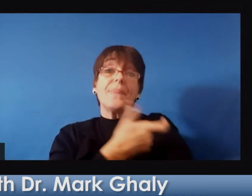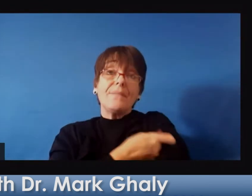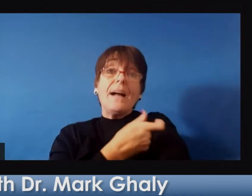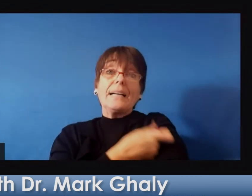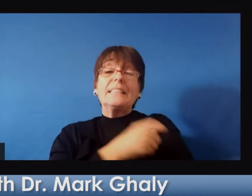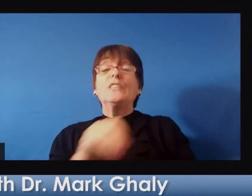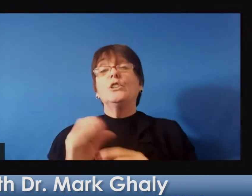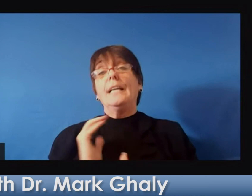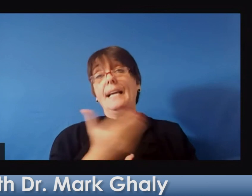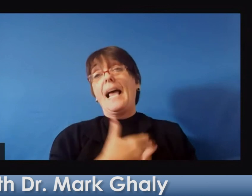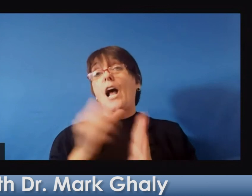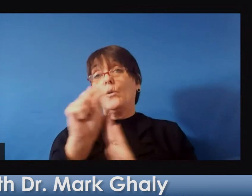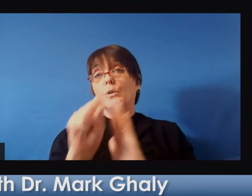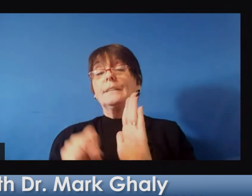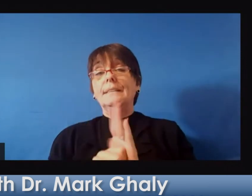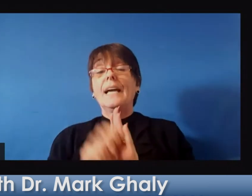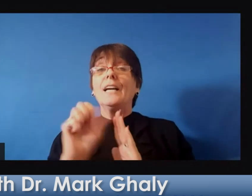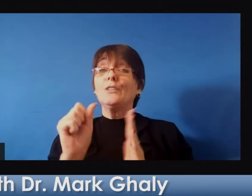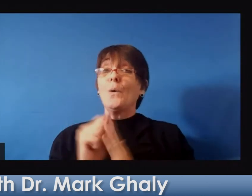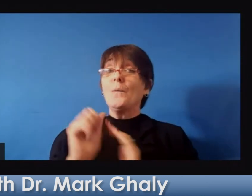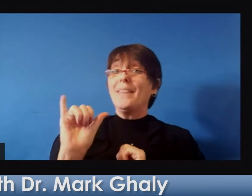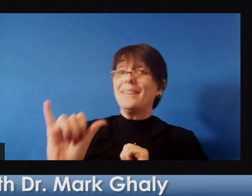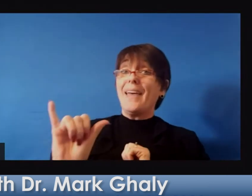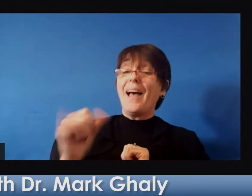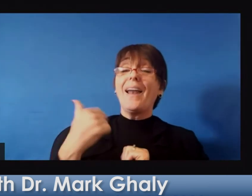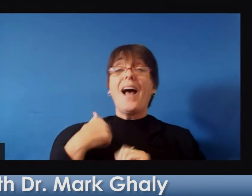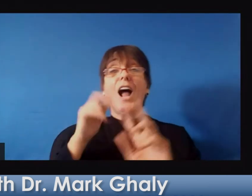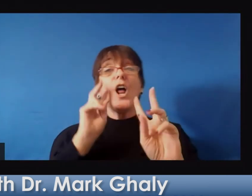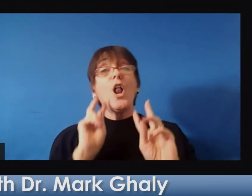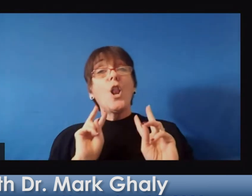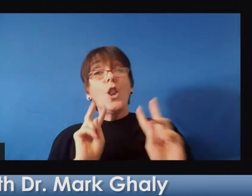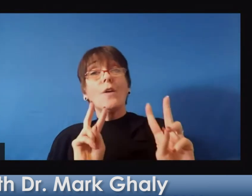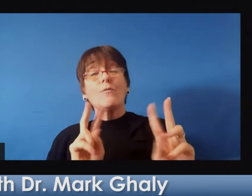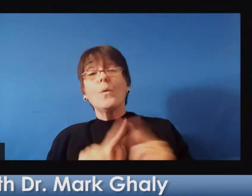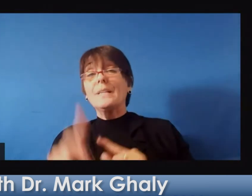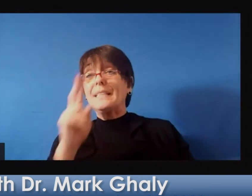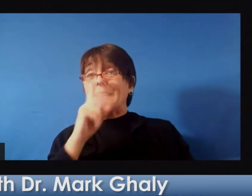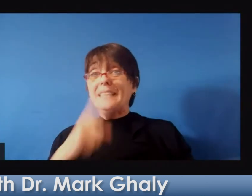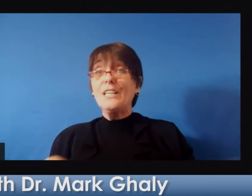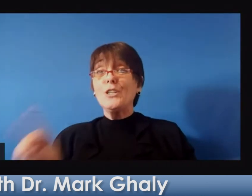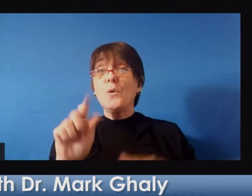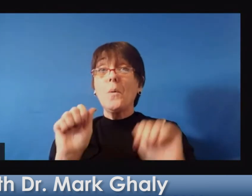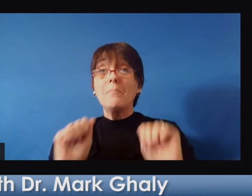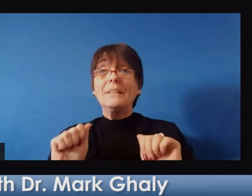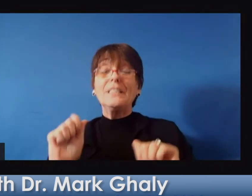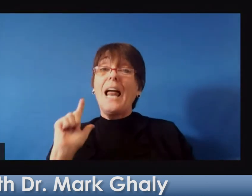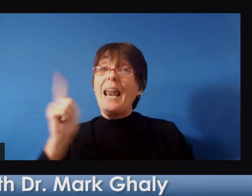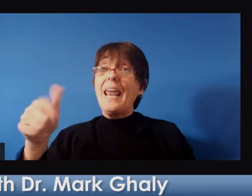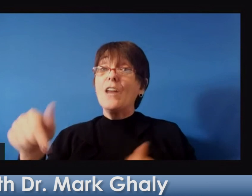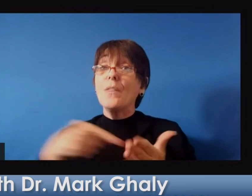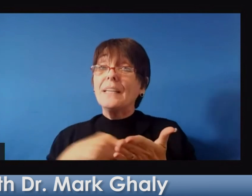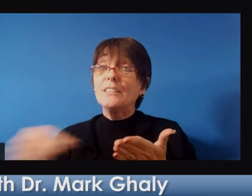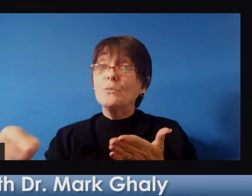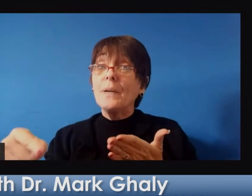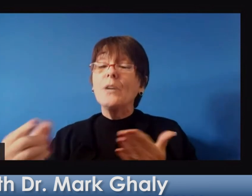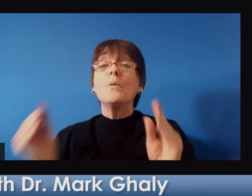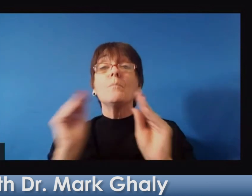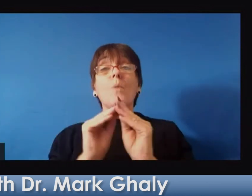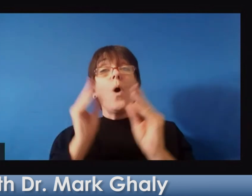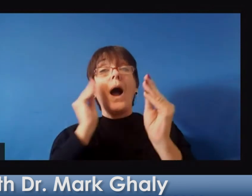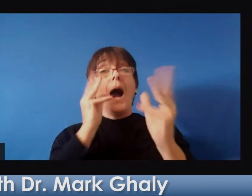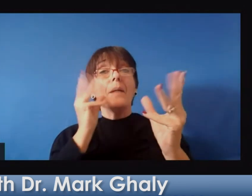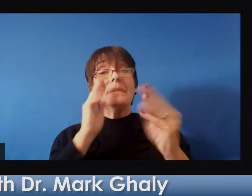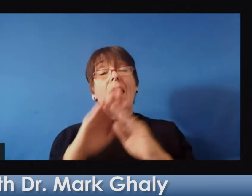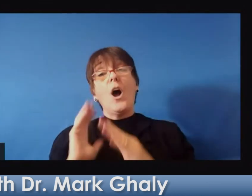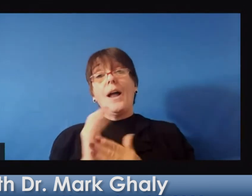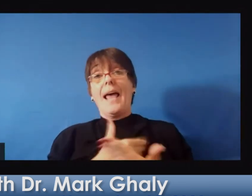our state. So with that, I look forward to seeing you potentially later this week with more of an update on our